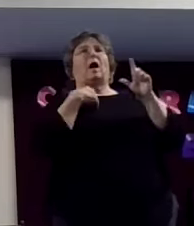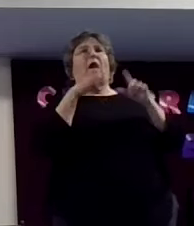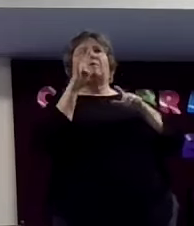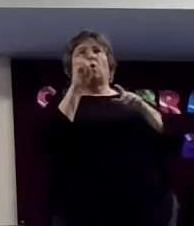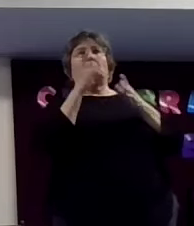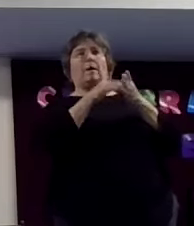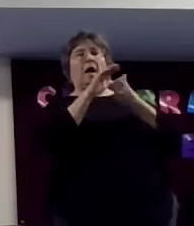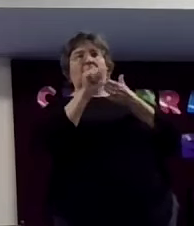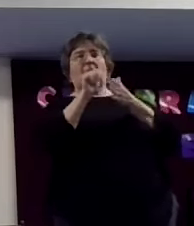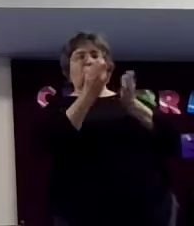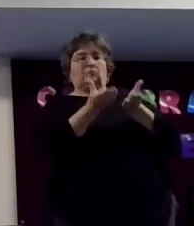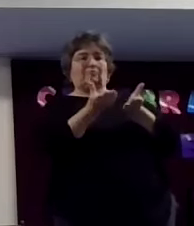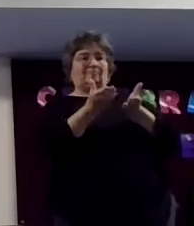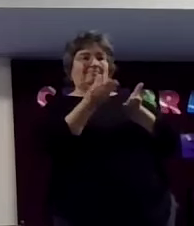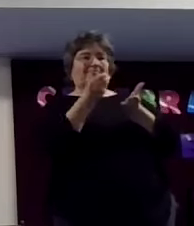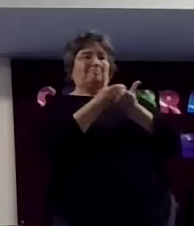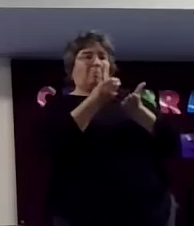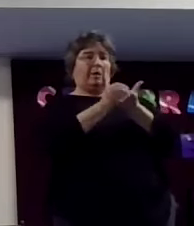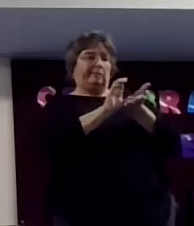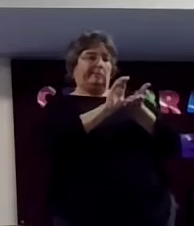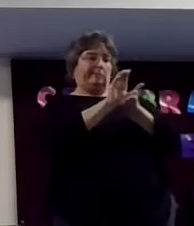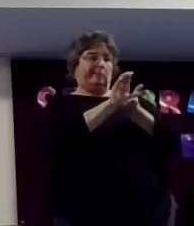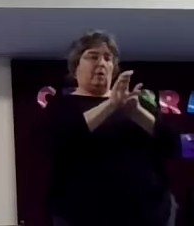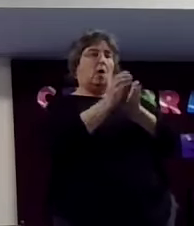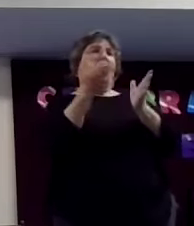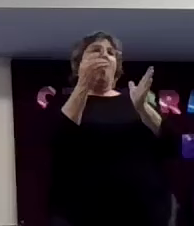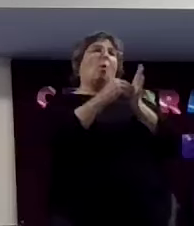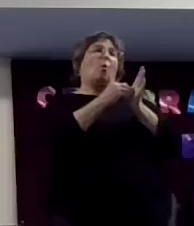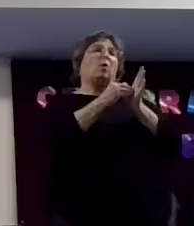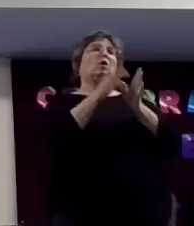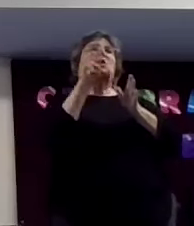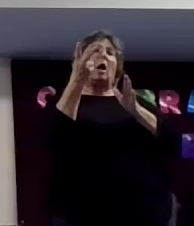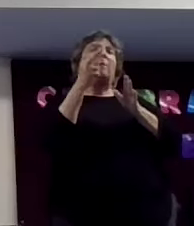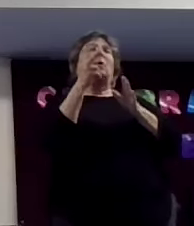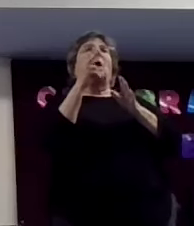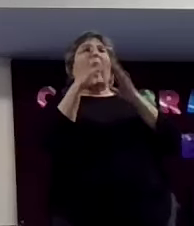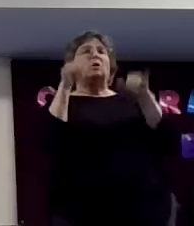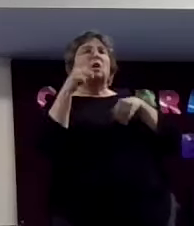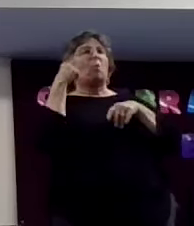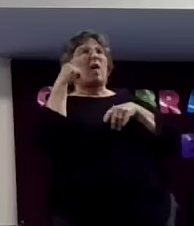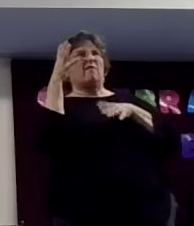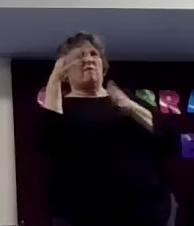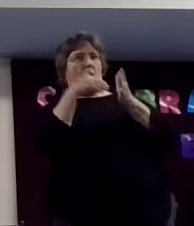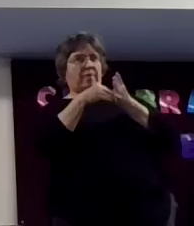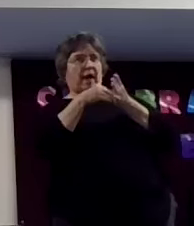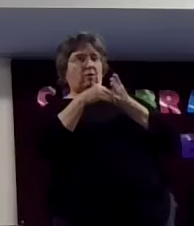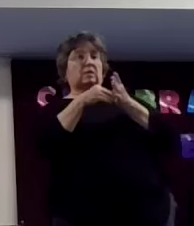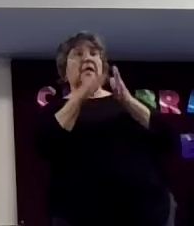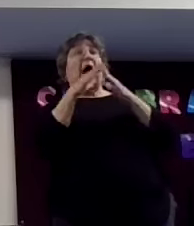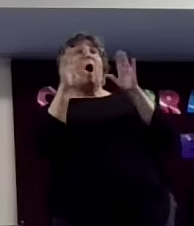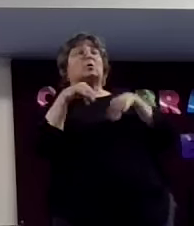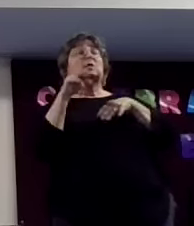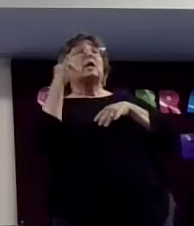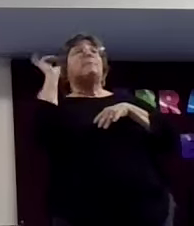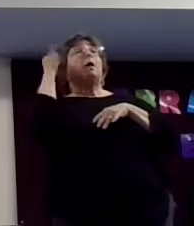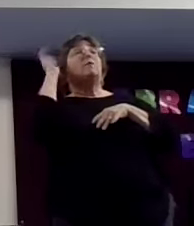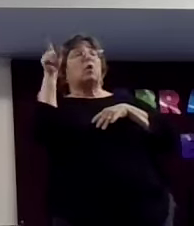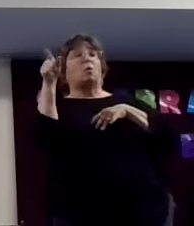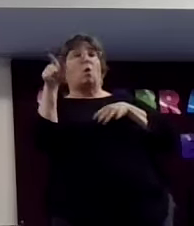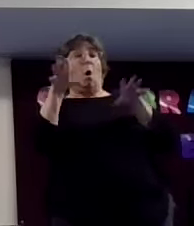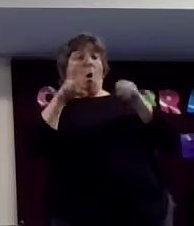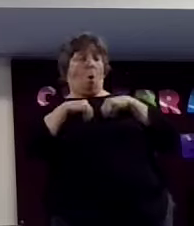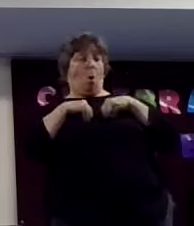got a $40 million pot of money to redo doubles. we think there's 4,000 units in the city of Buffalo that